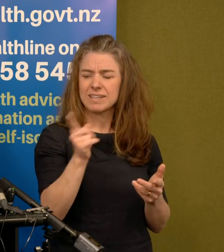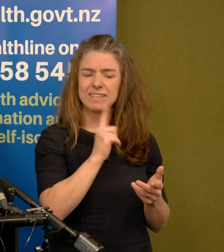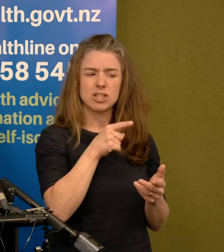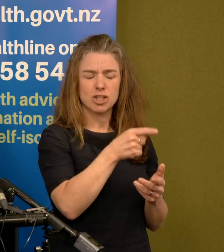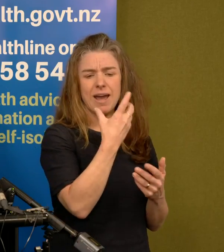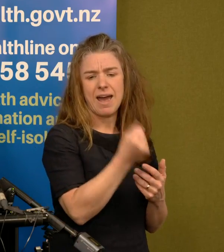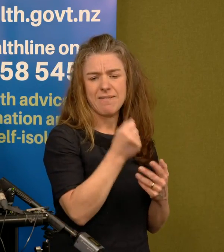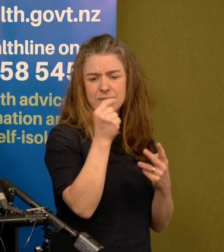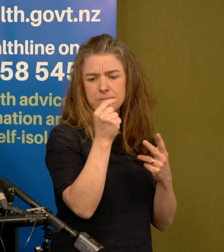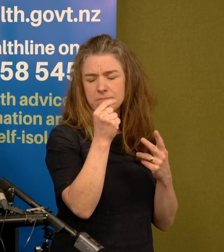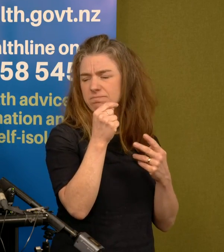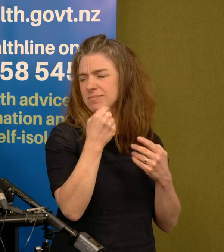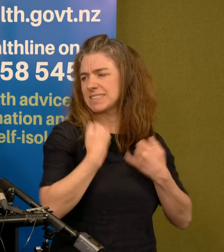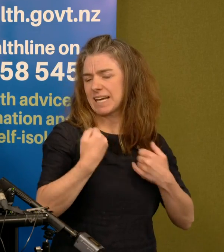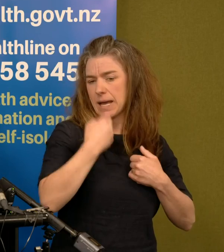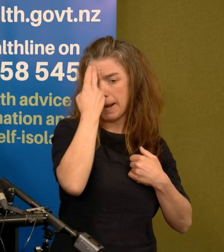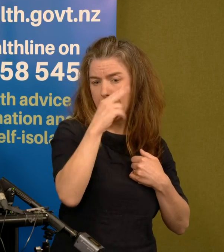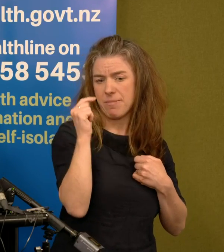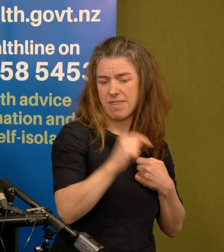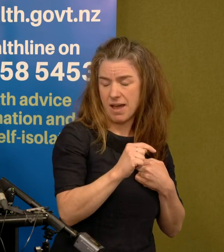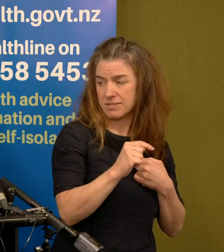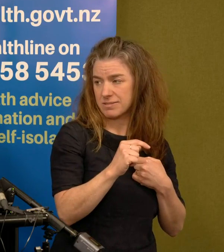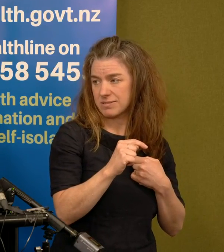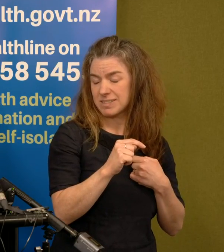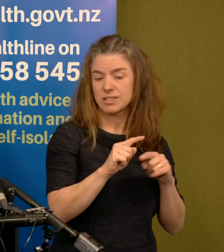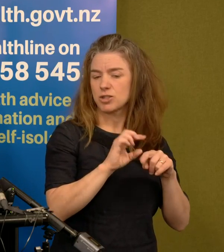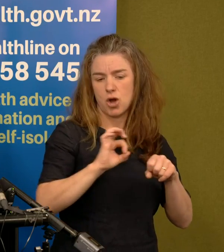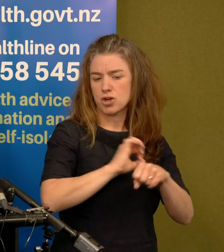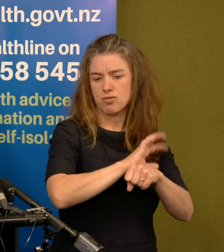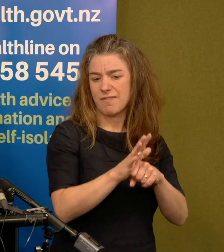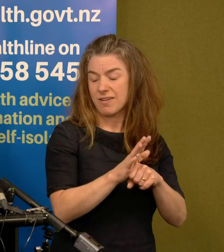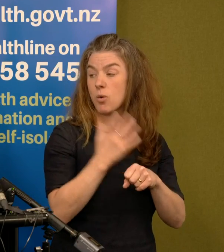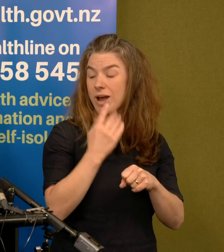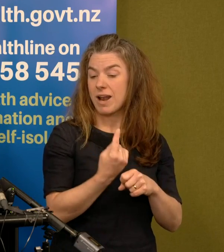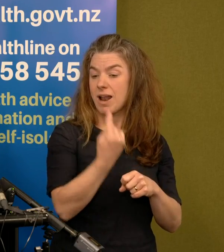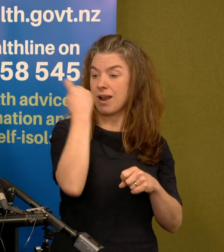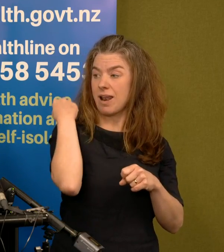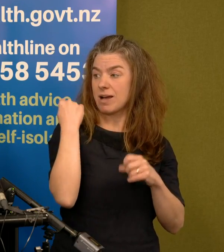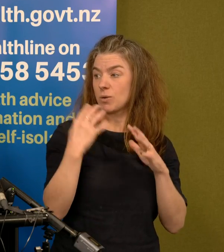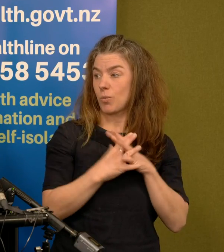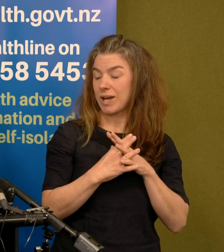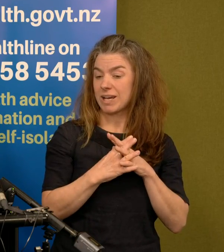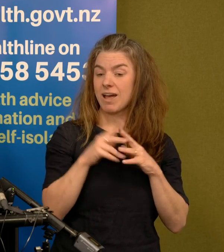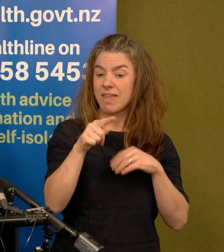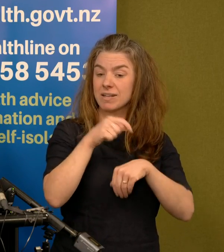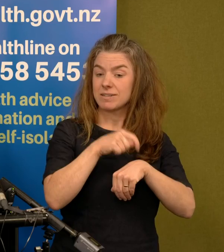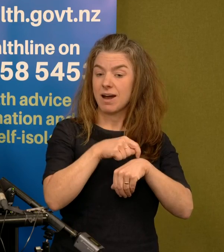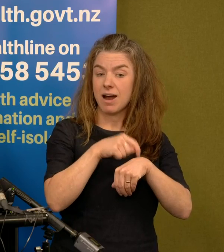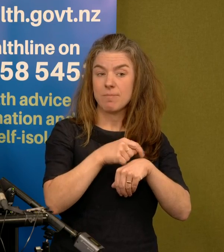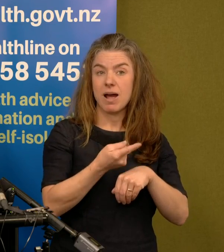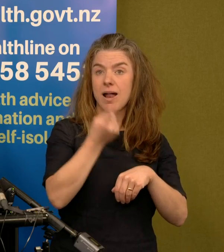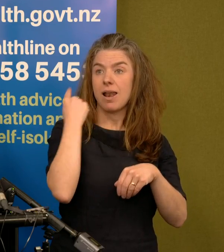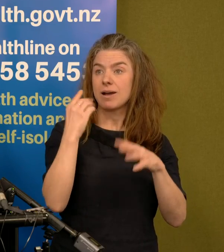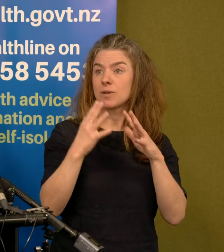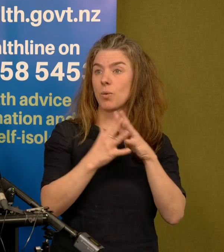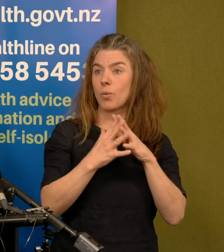and prescribed treatment appropriate with that diagnosis, recalling that this was late last week and the situation in Italy was